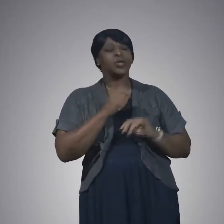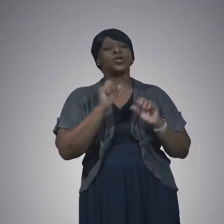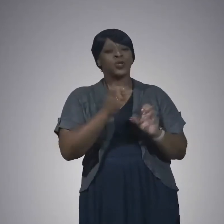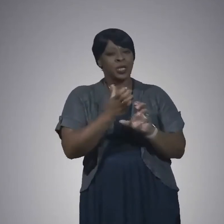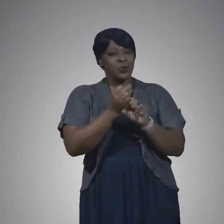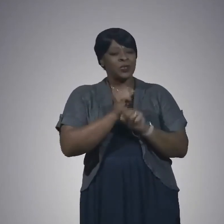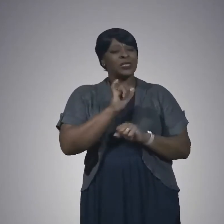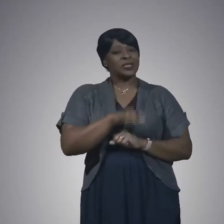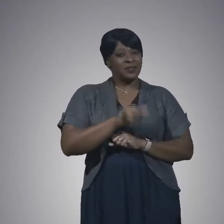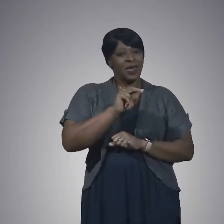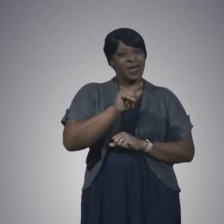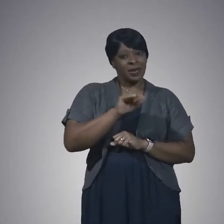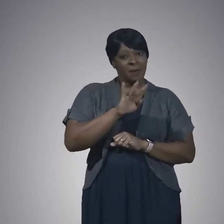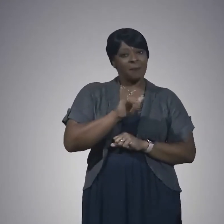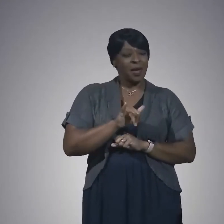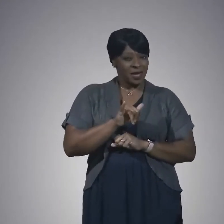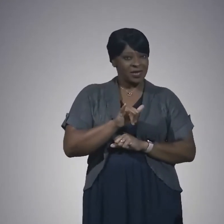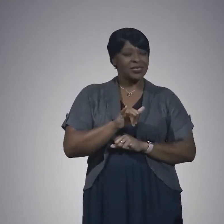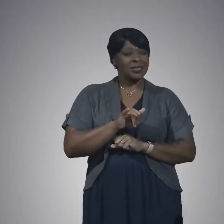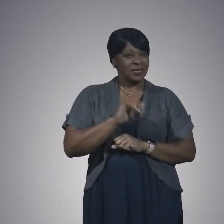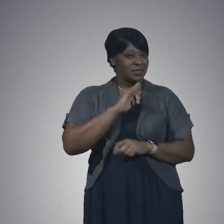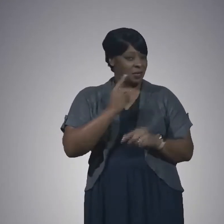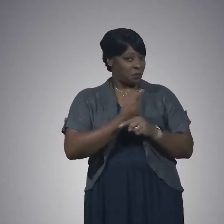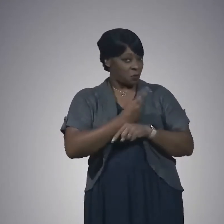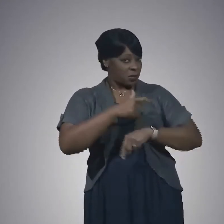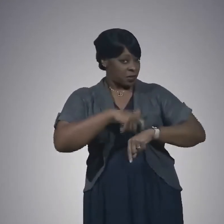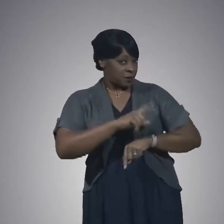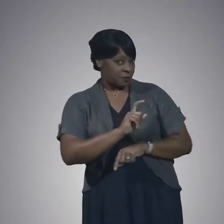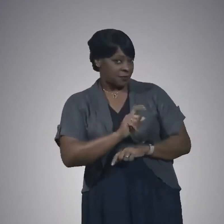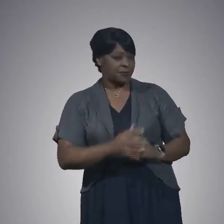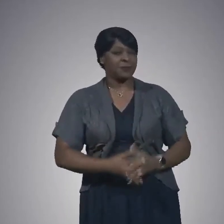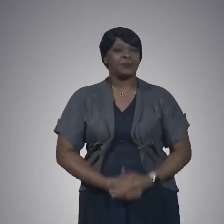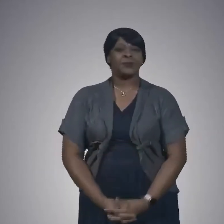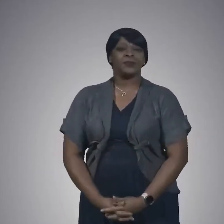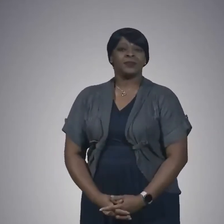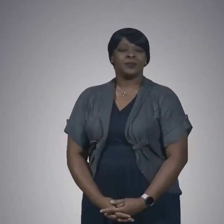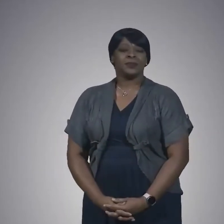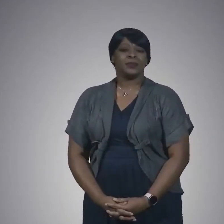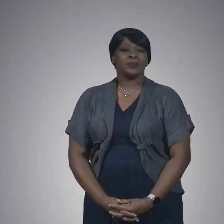be dramatically symptomatic, is the appropriate time?